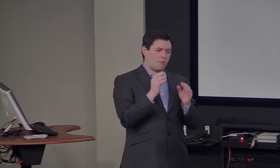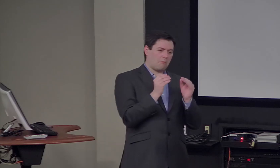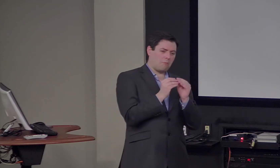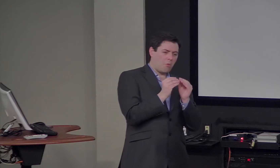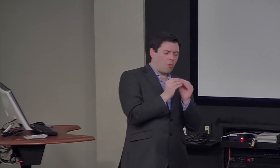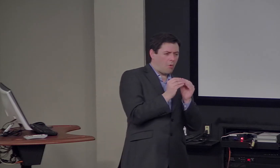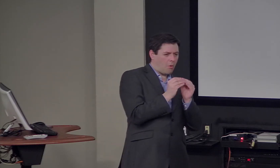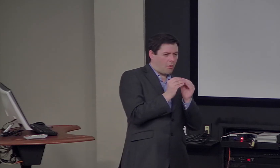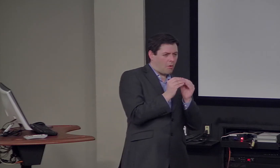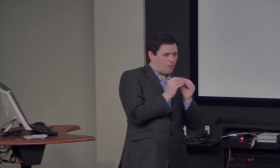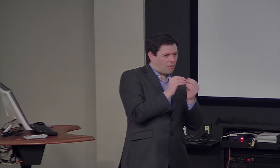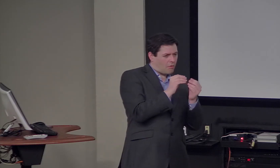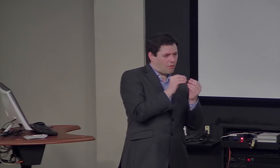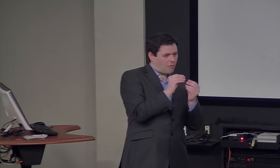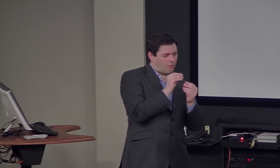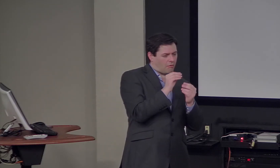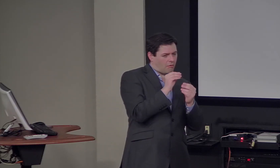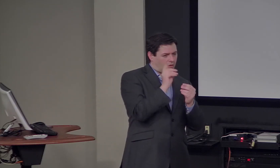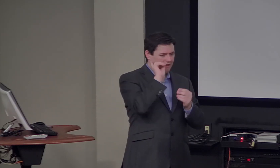well be the case. I mean, if you think about